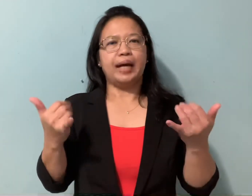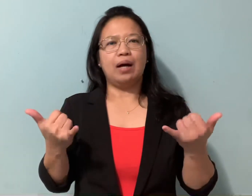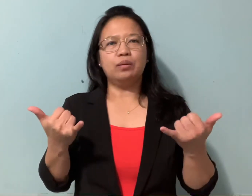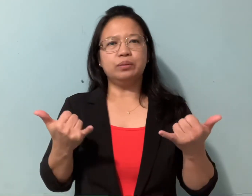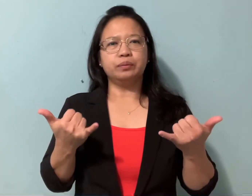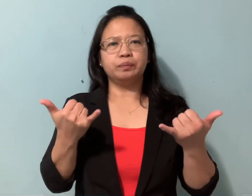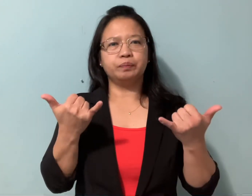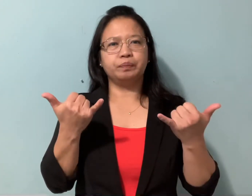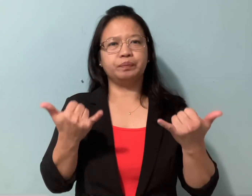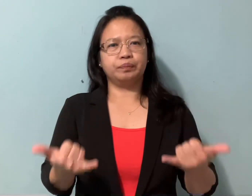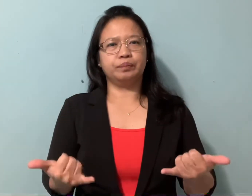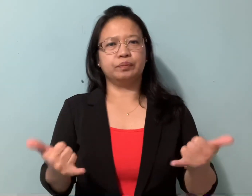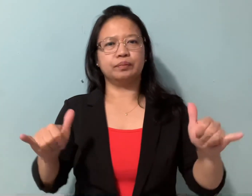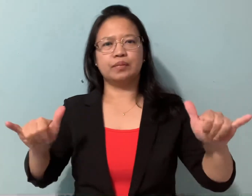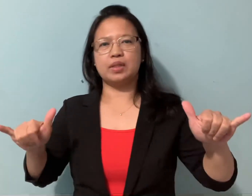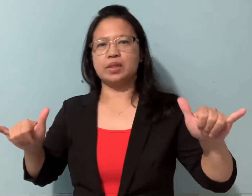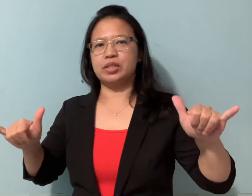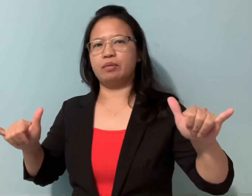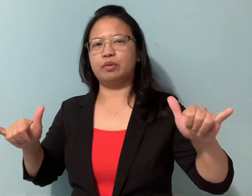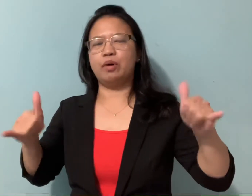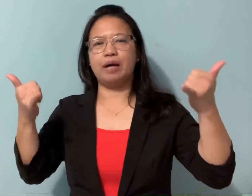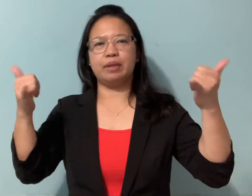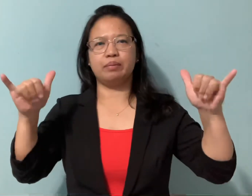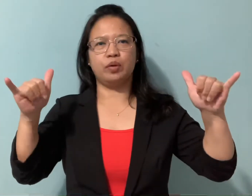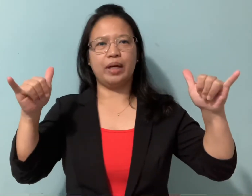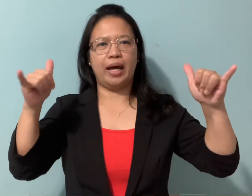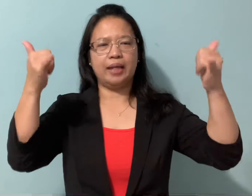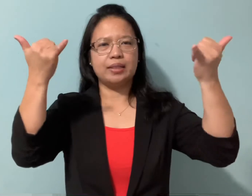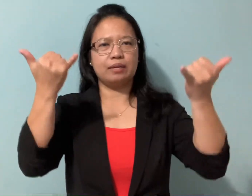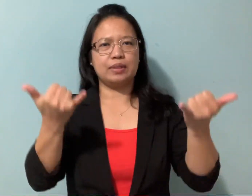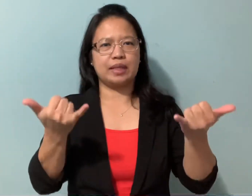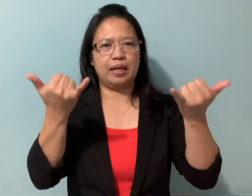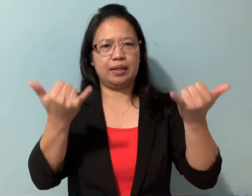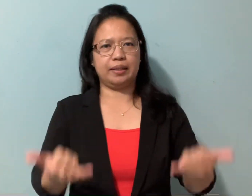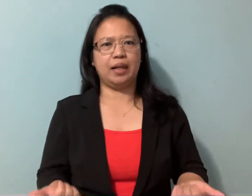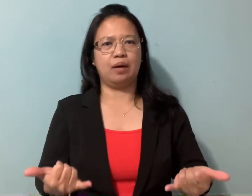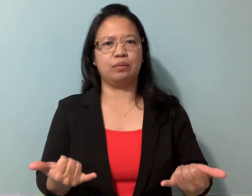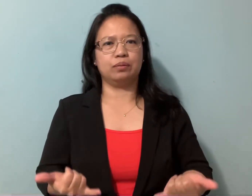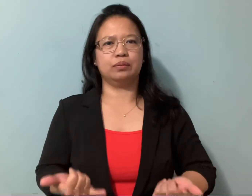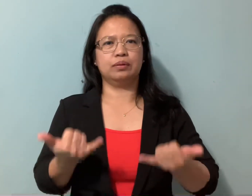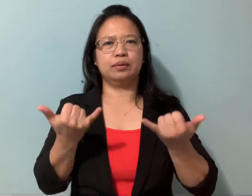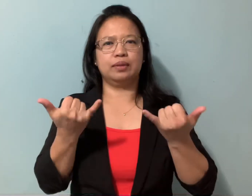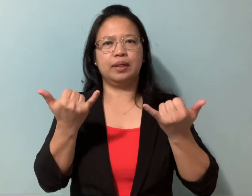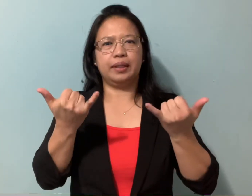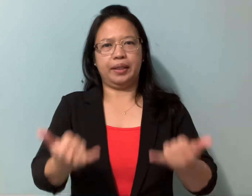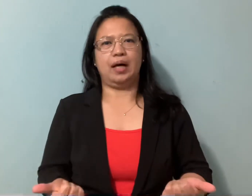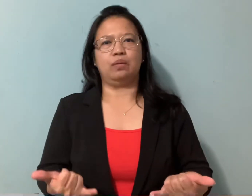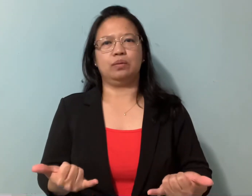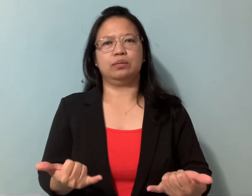Now, the shape of the Y, but both hands, and we'll say now, now,